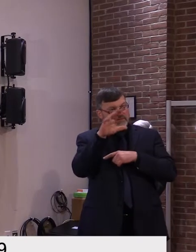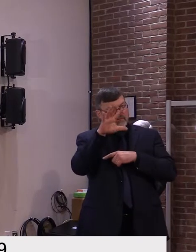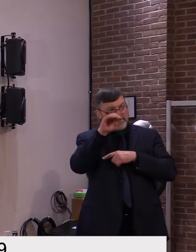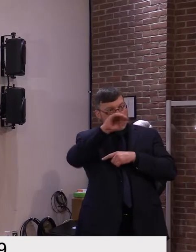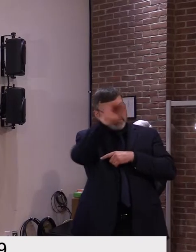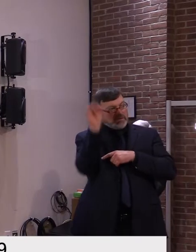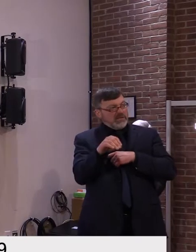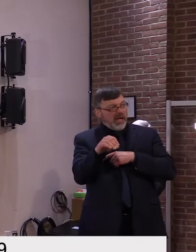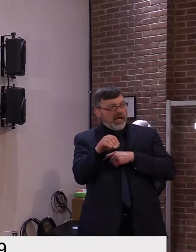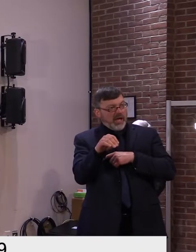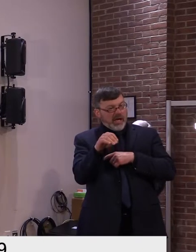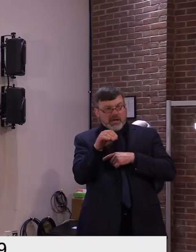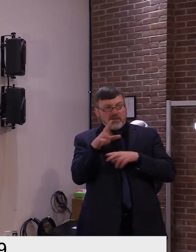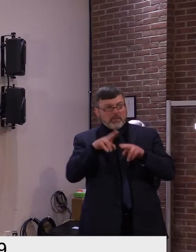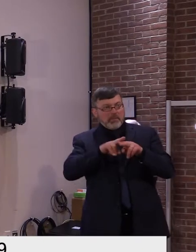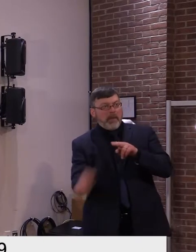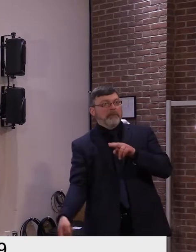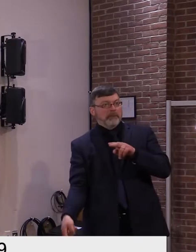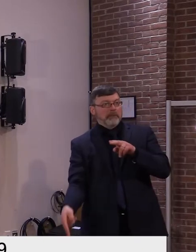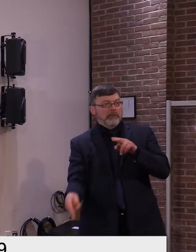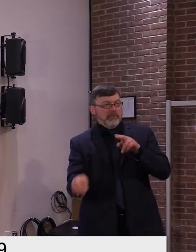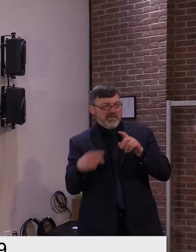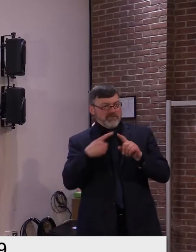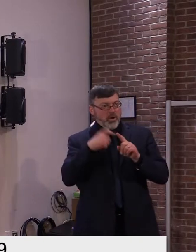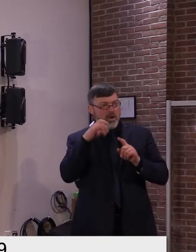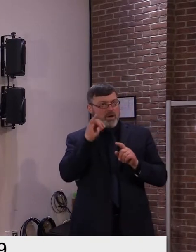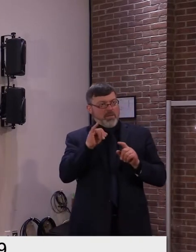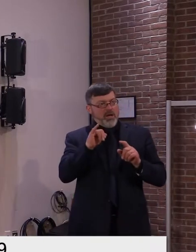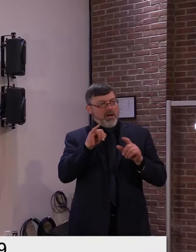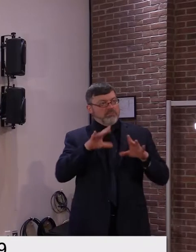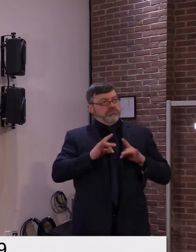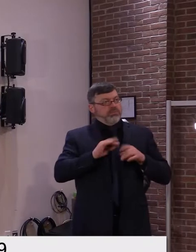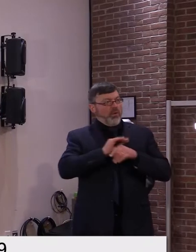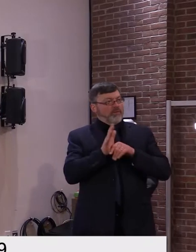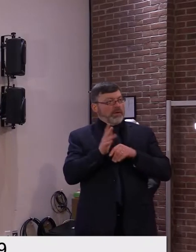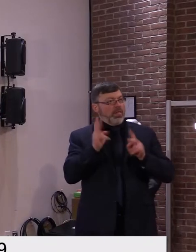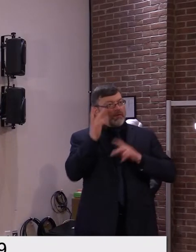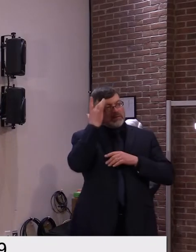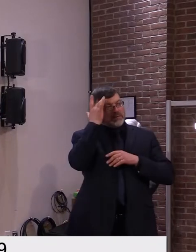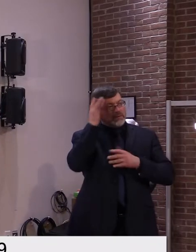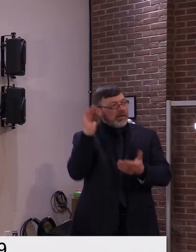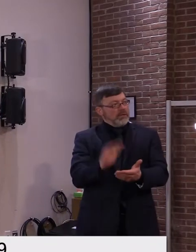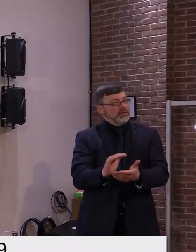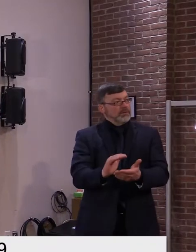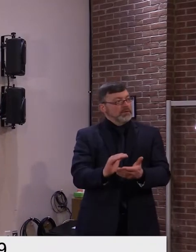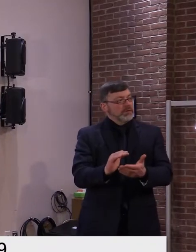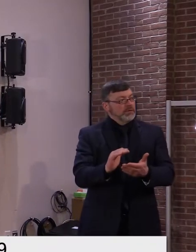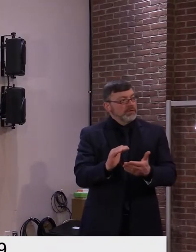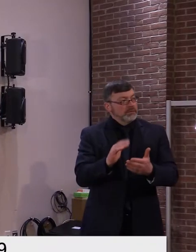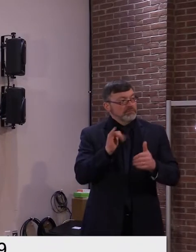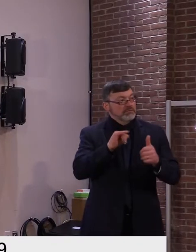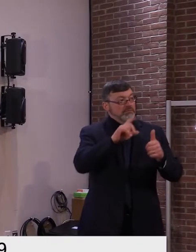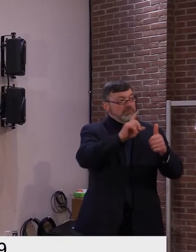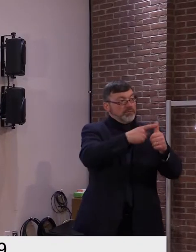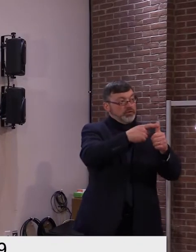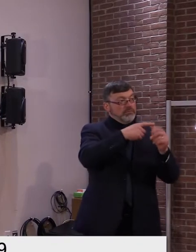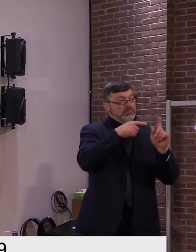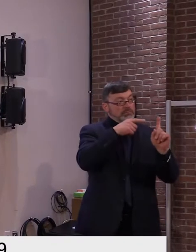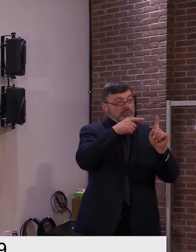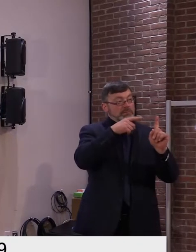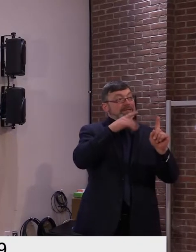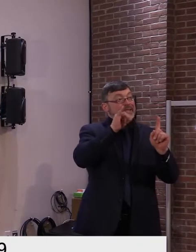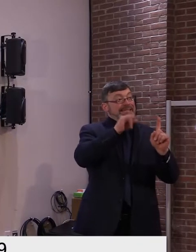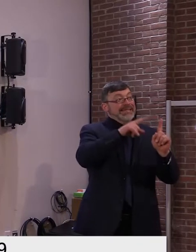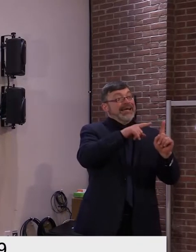results. And after two doses, the effect was even greater, an 80% reduction.